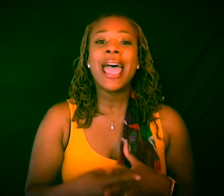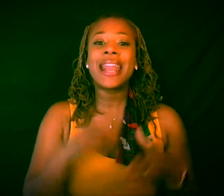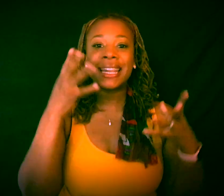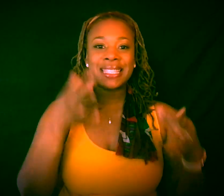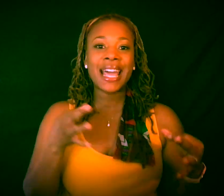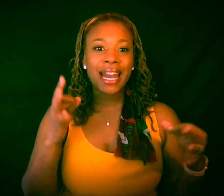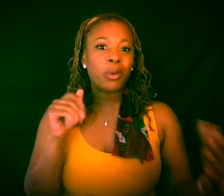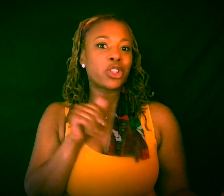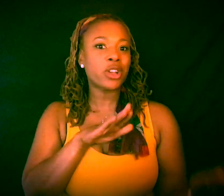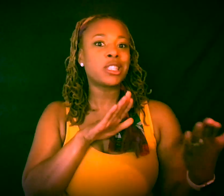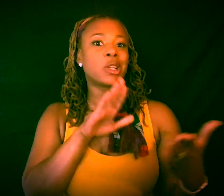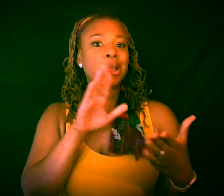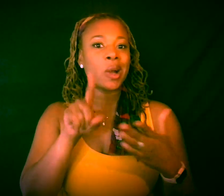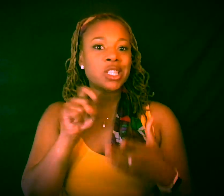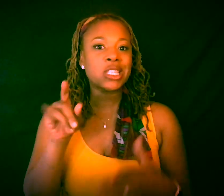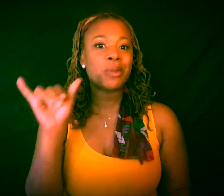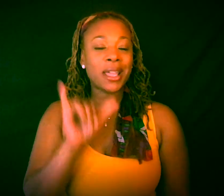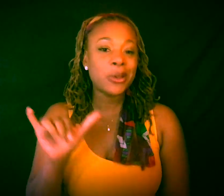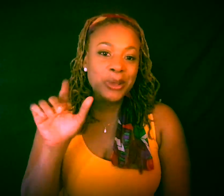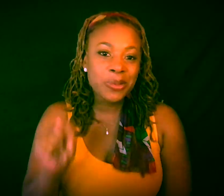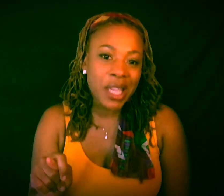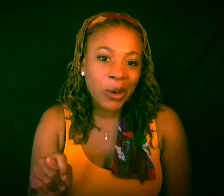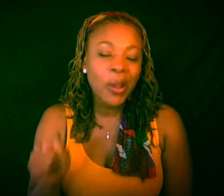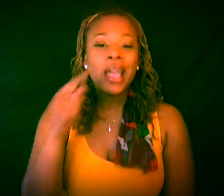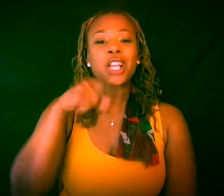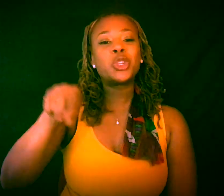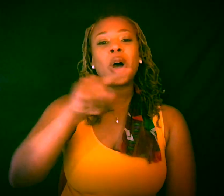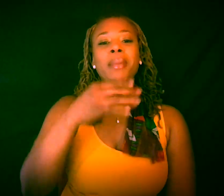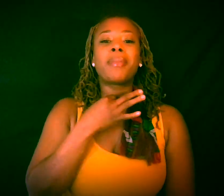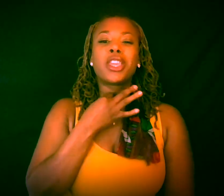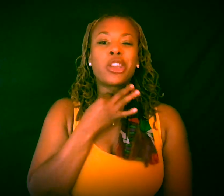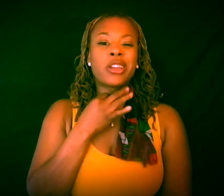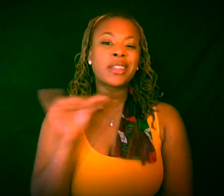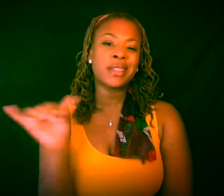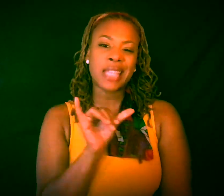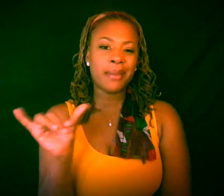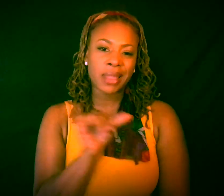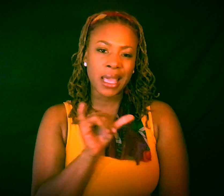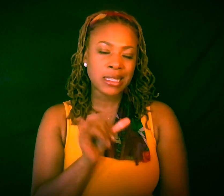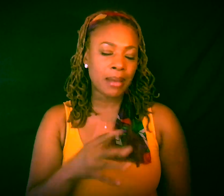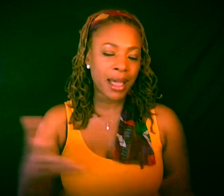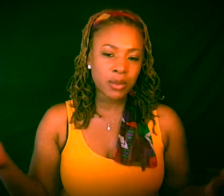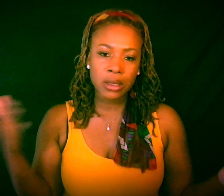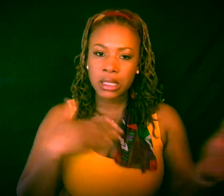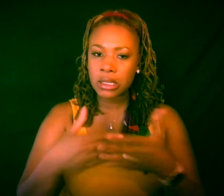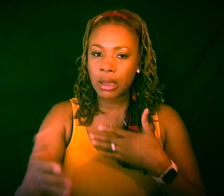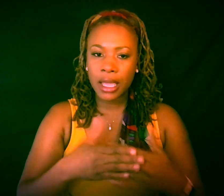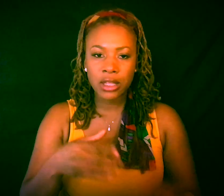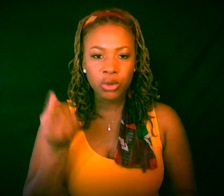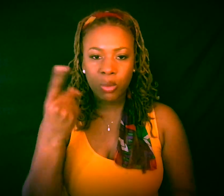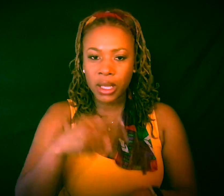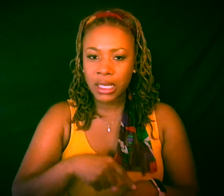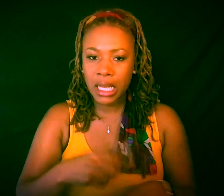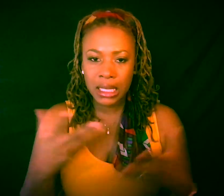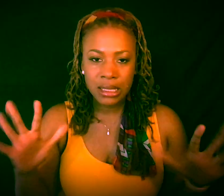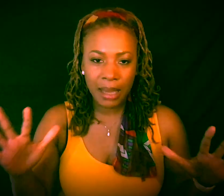I decided I would address those questions on my YouTube channel because you all may be curious of the same thing, so I might as well just go ahead and do a one and done type